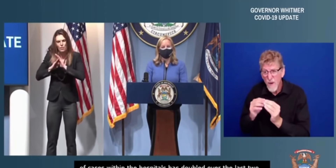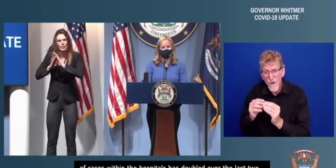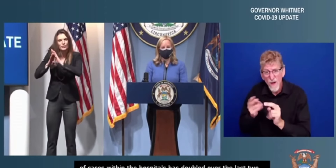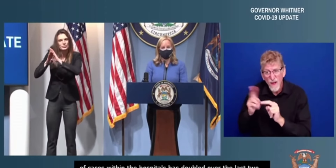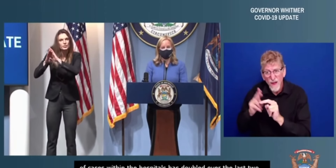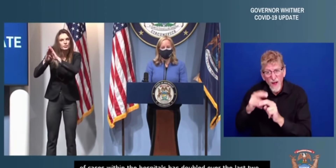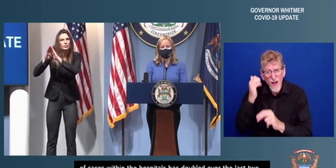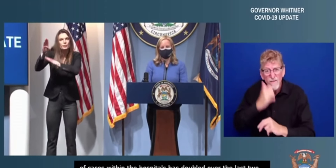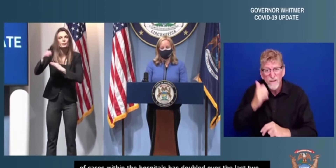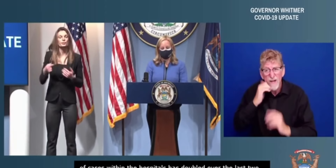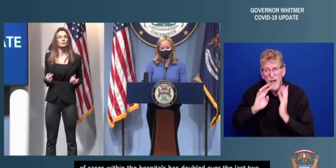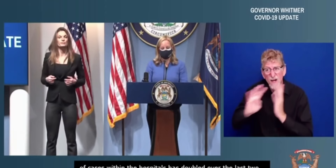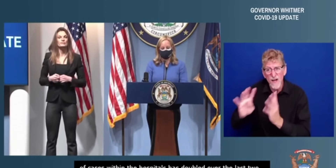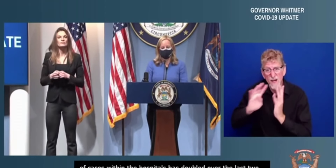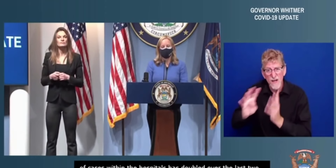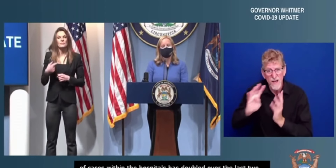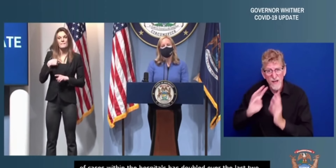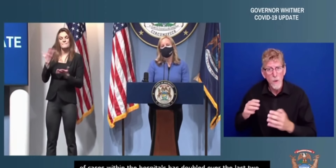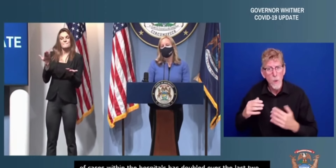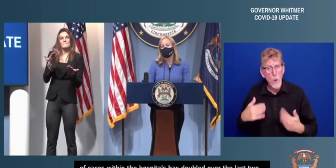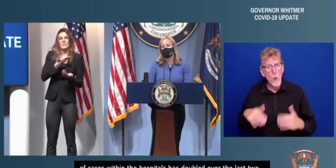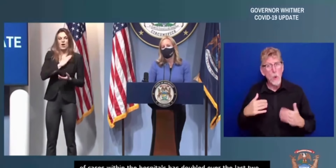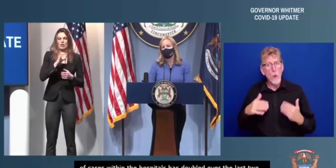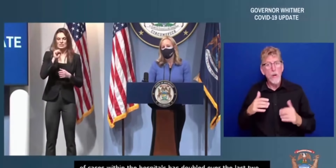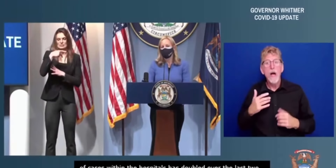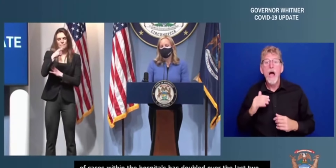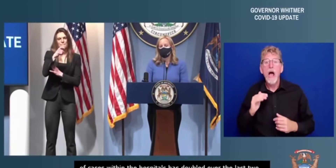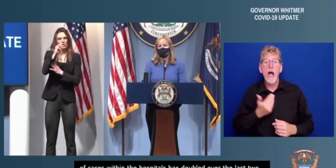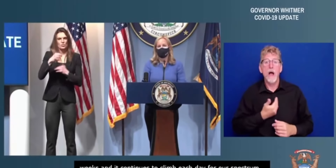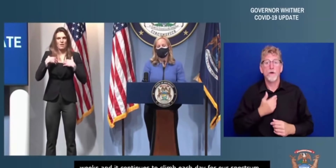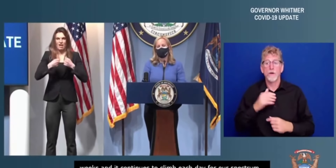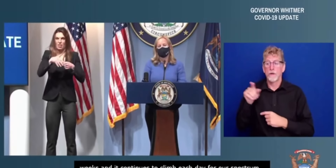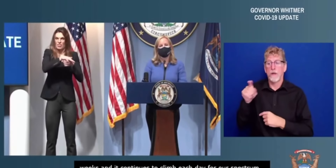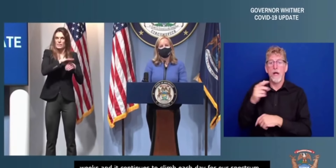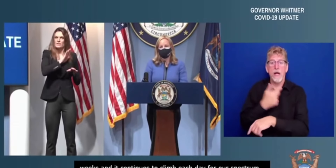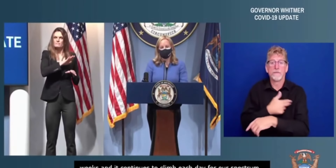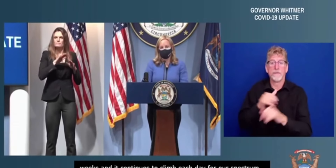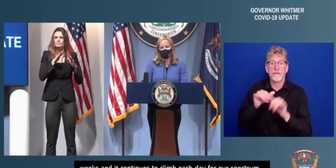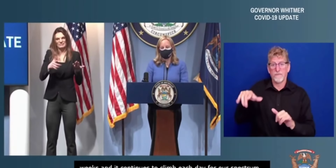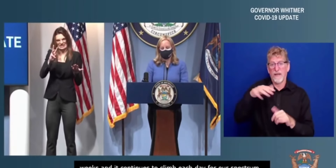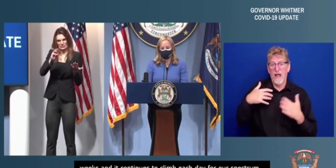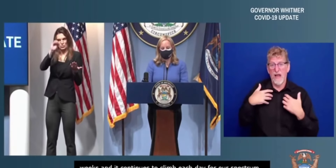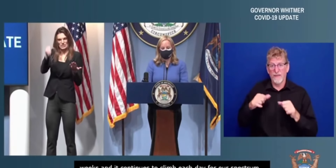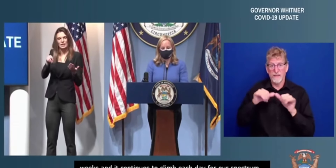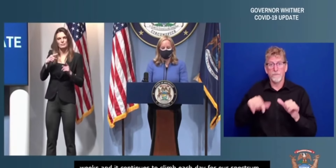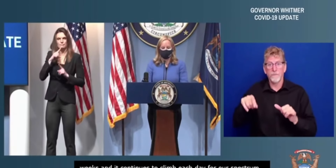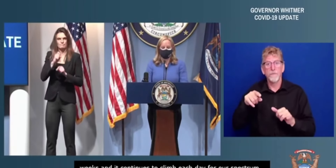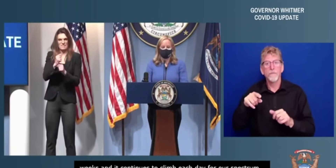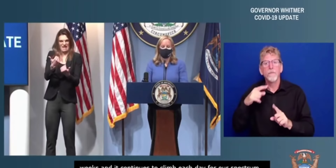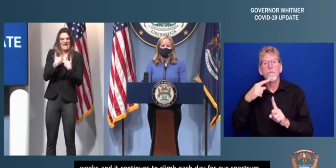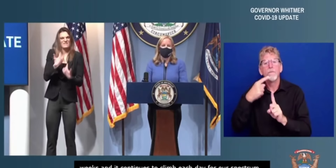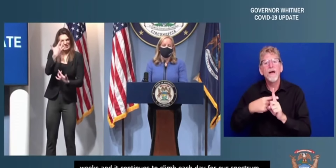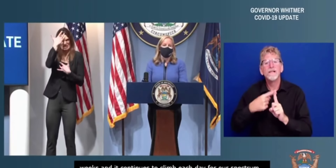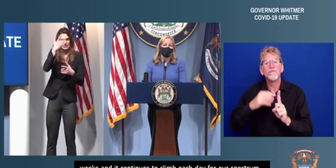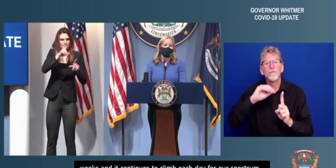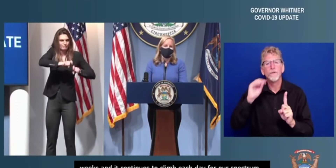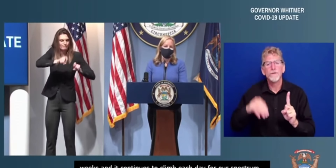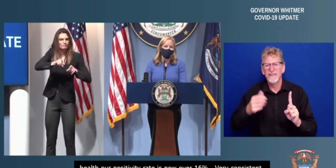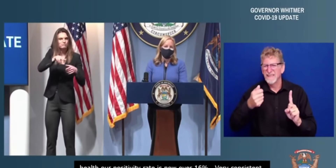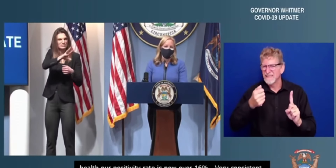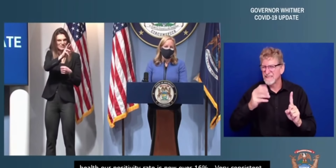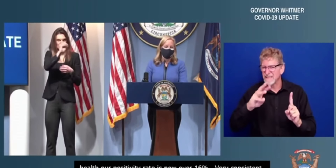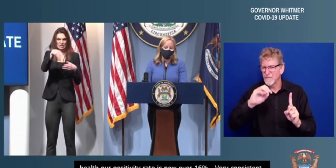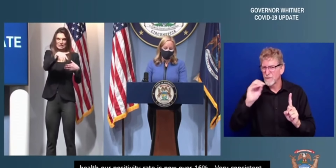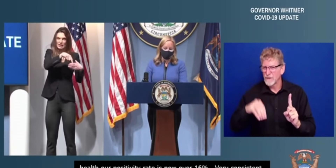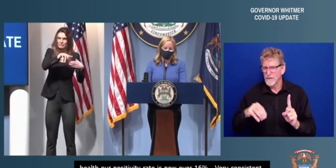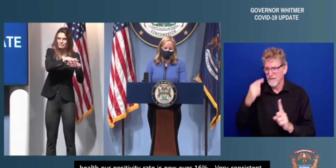For Spectrum Health, our positivity rate is now over 16%, very consistent with the rest of the state. And the